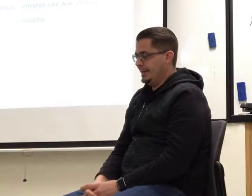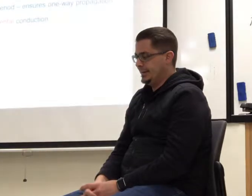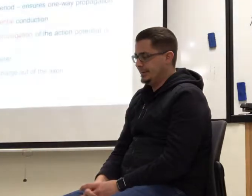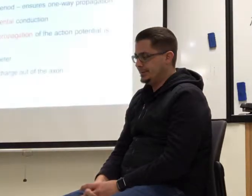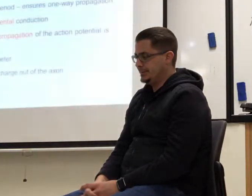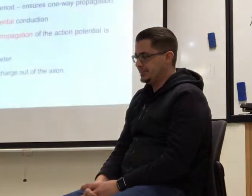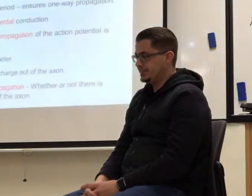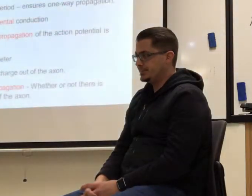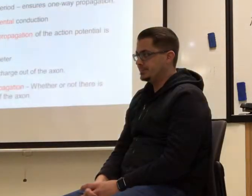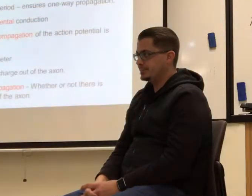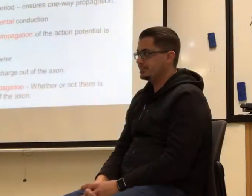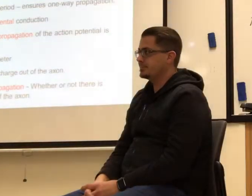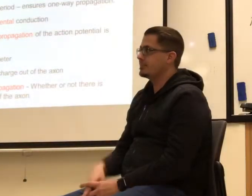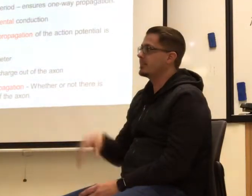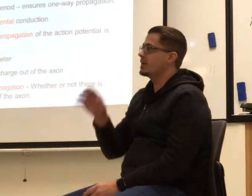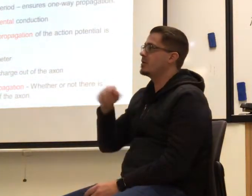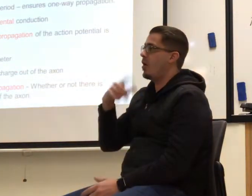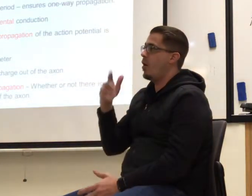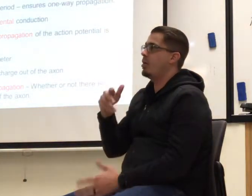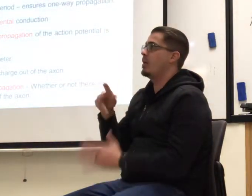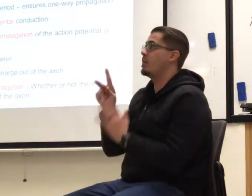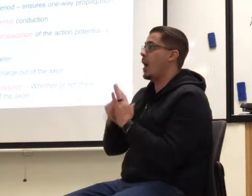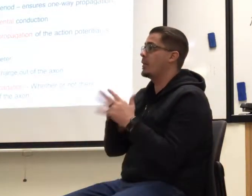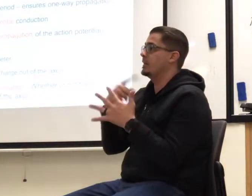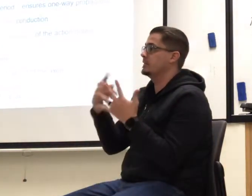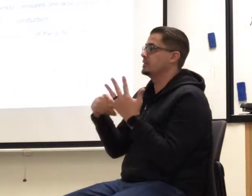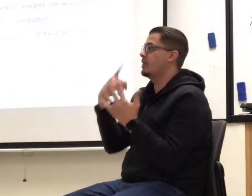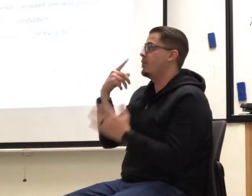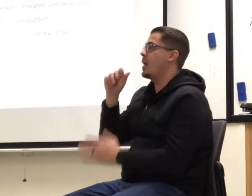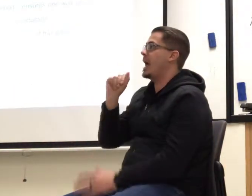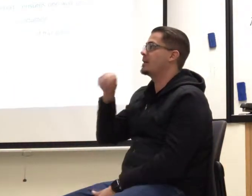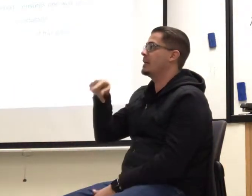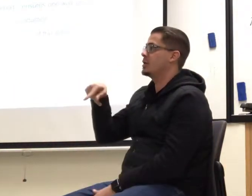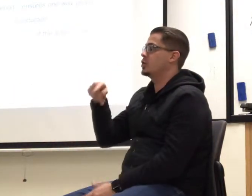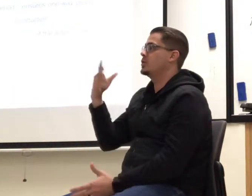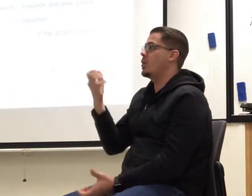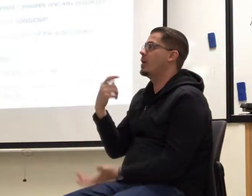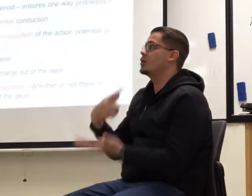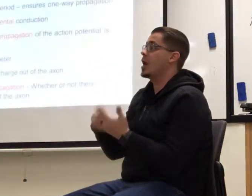All right, so those are all the properties of the action potential I wanted to talk about.